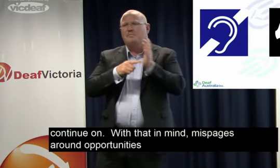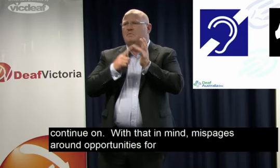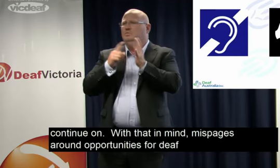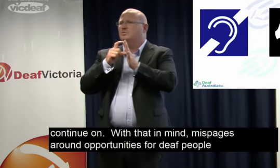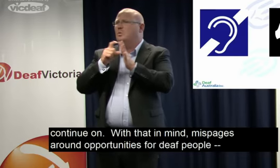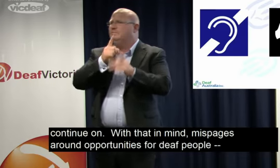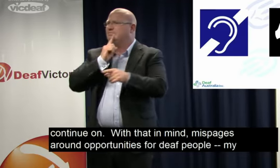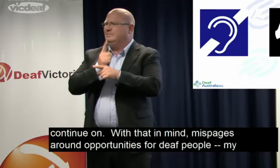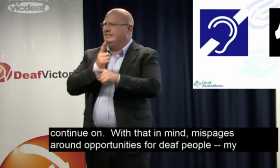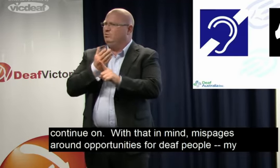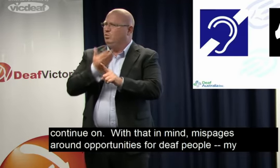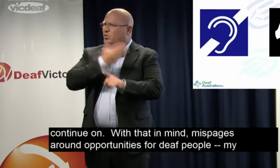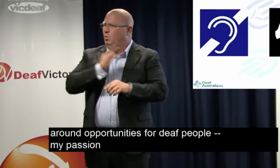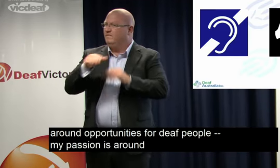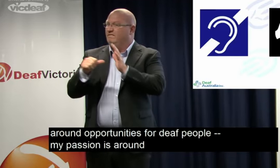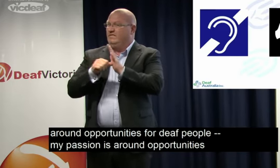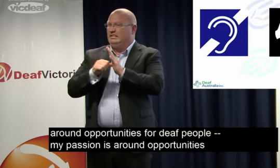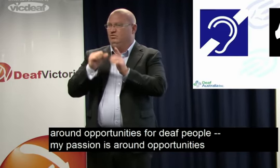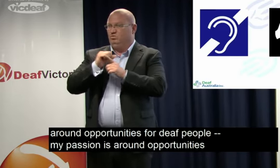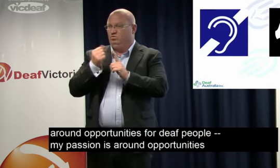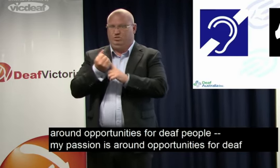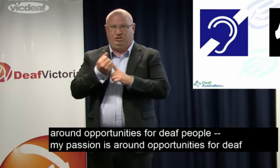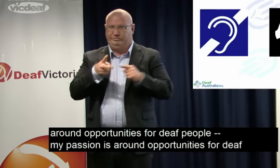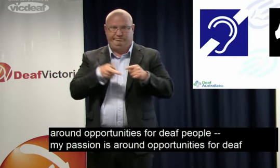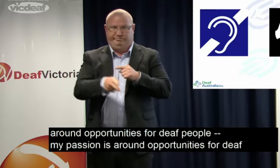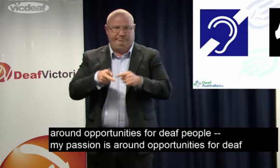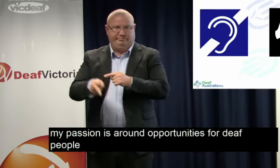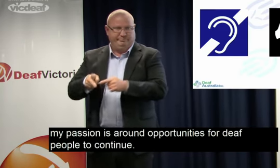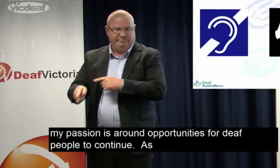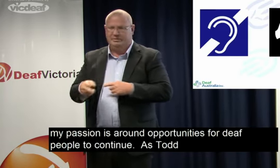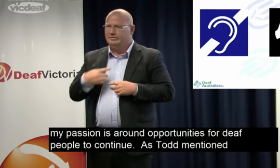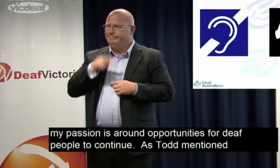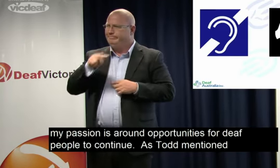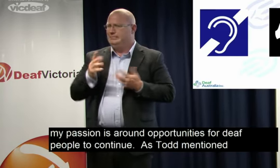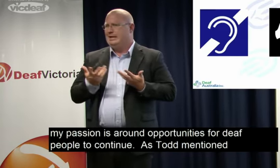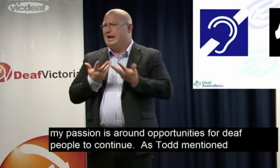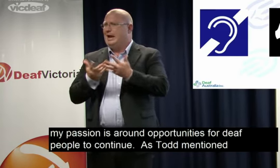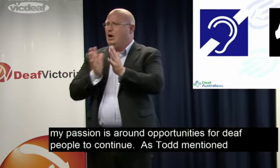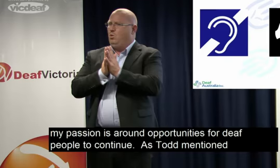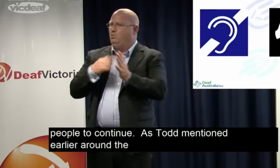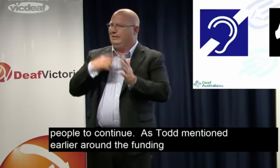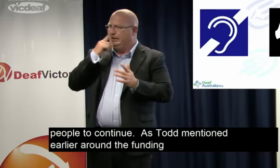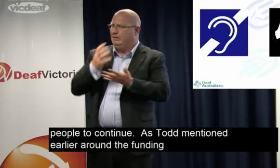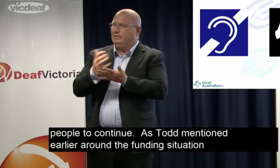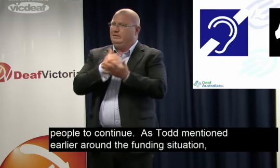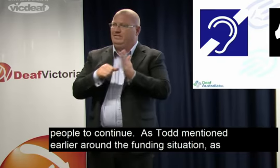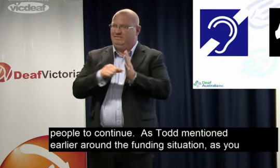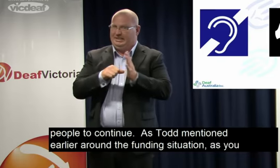people. As Todd mentioned earlier around the funding situation, as you would be aware, federal government cuts are